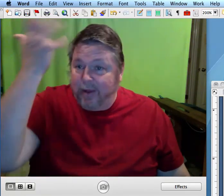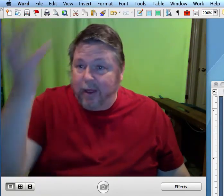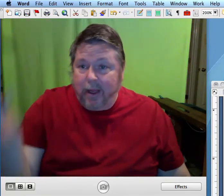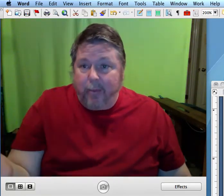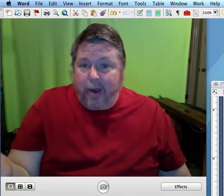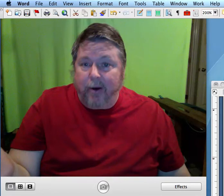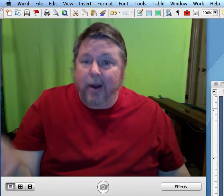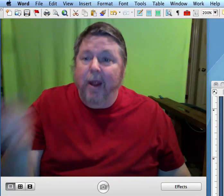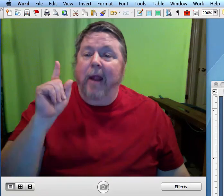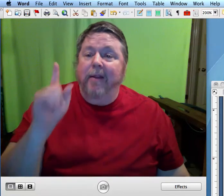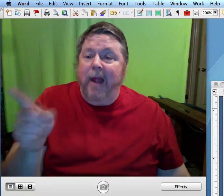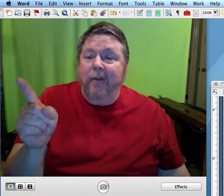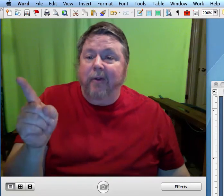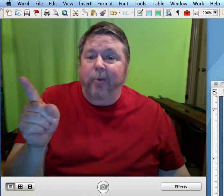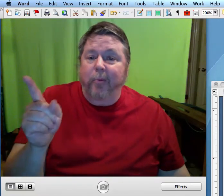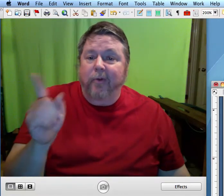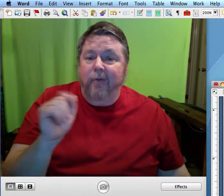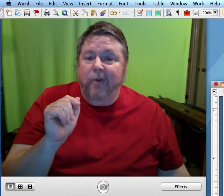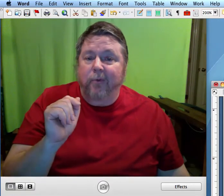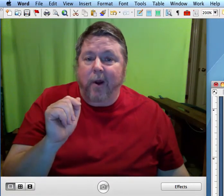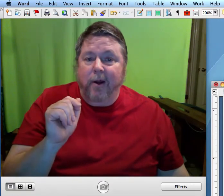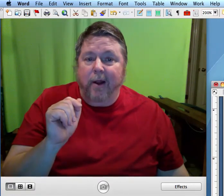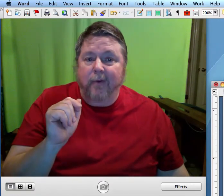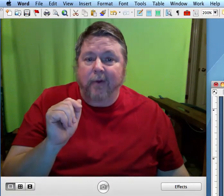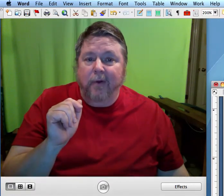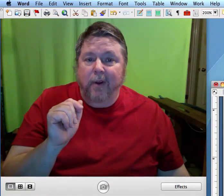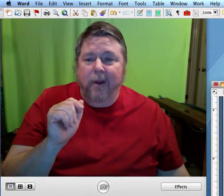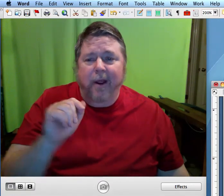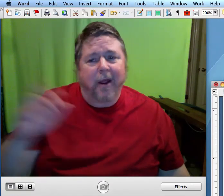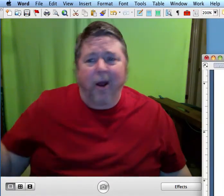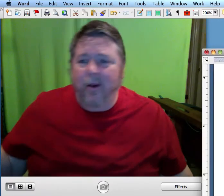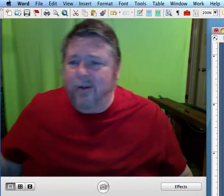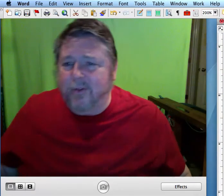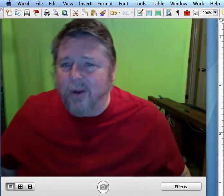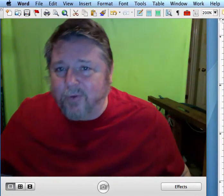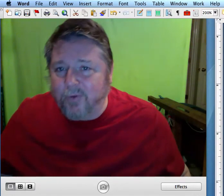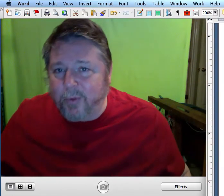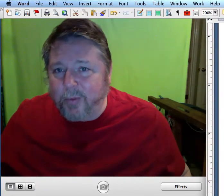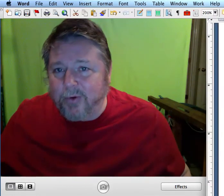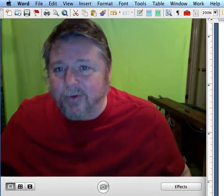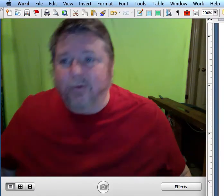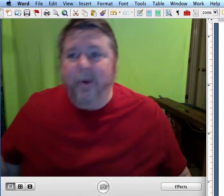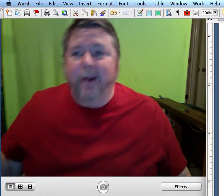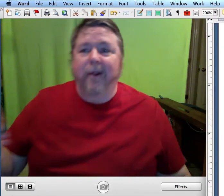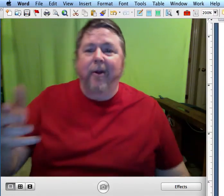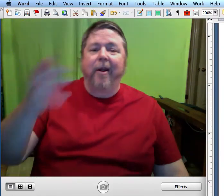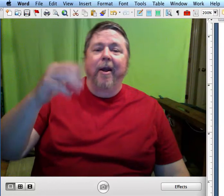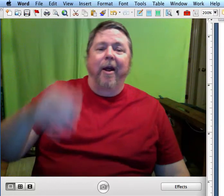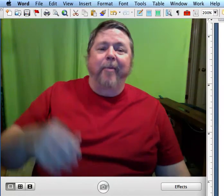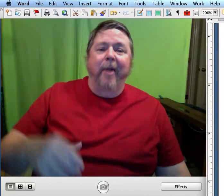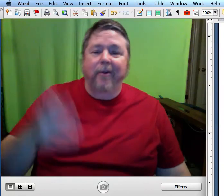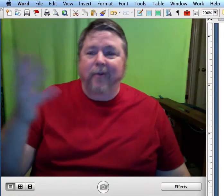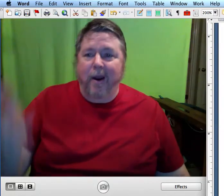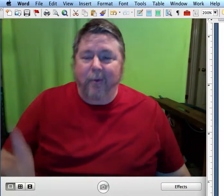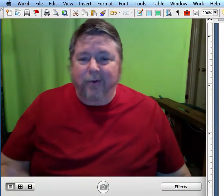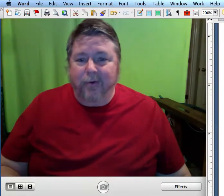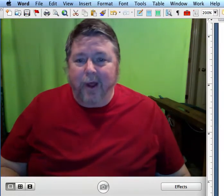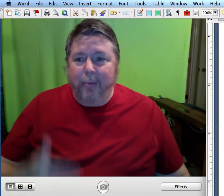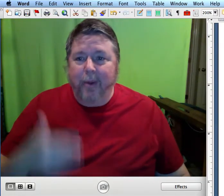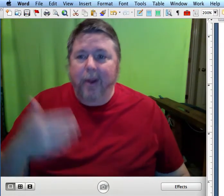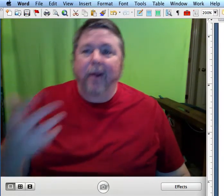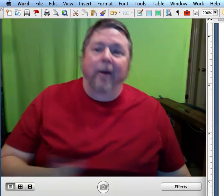to be thinking about it. And that's the purpose of the SWOT analysis. All of this stuff is for purposes, everybody, okay? I'm not just trying to